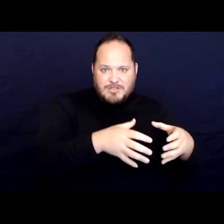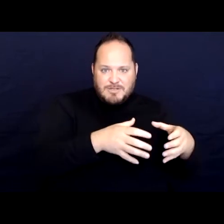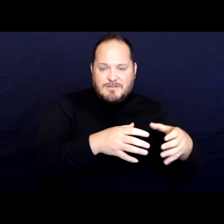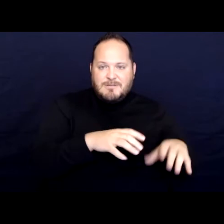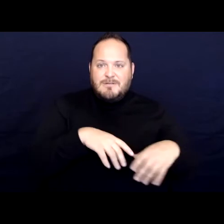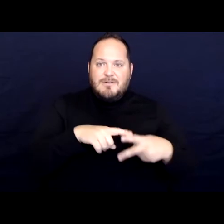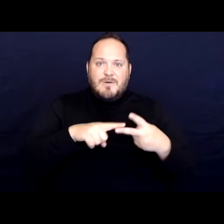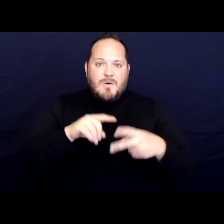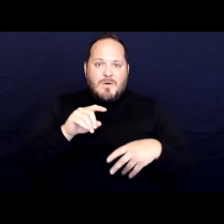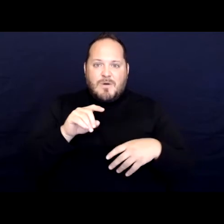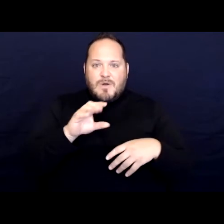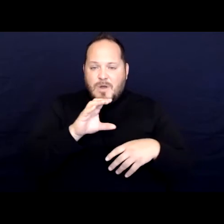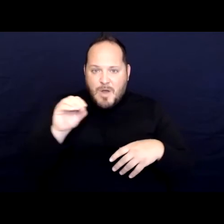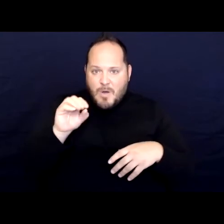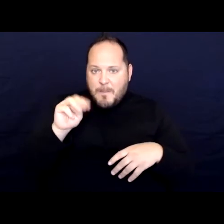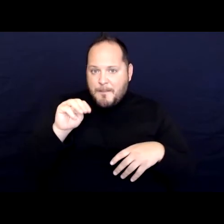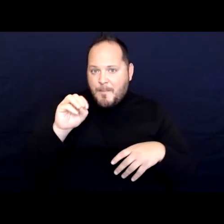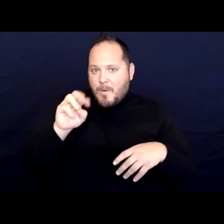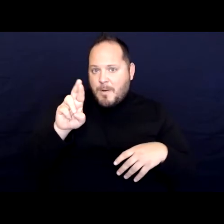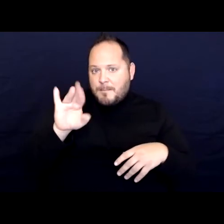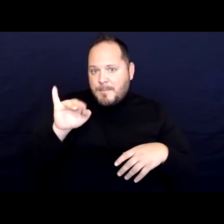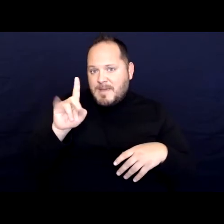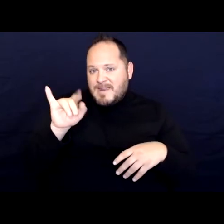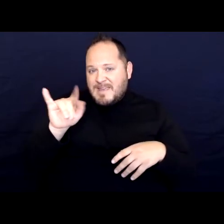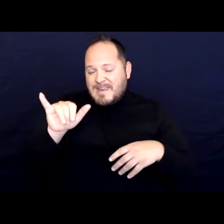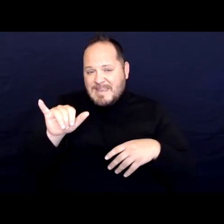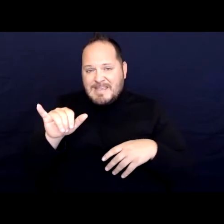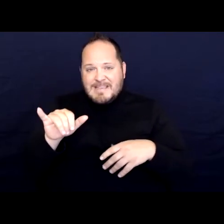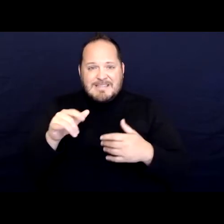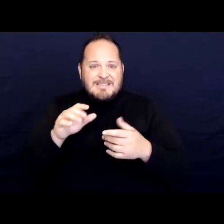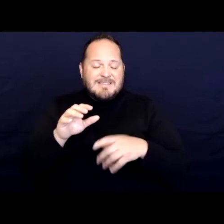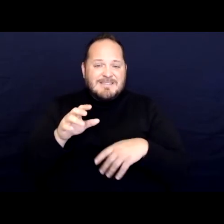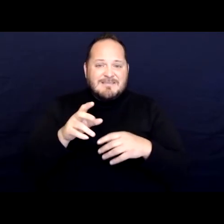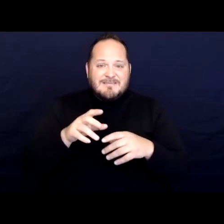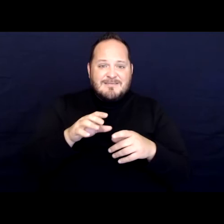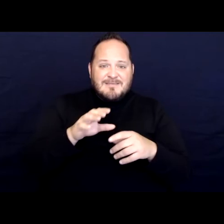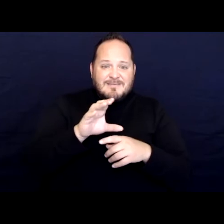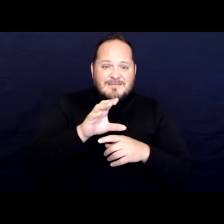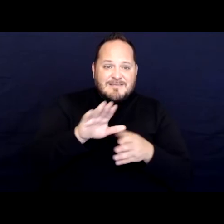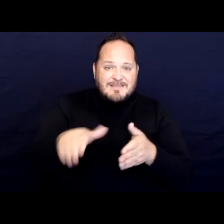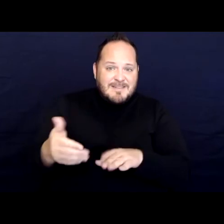comorbidities. None of that was being tracked, and so it made it very difficult to have those conversations. But